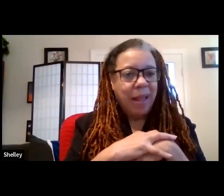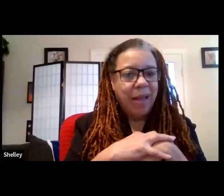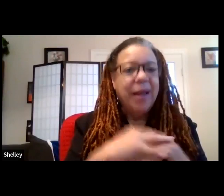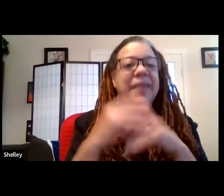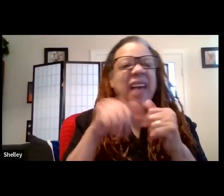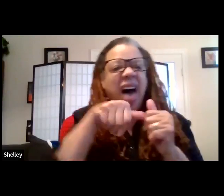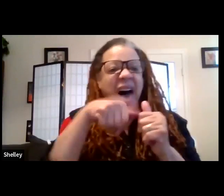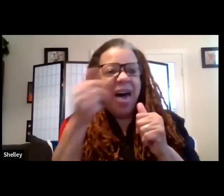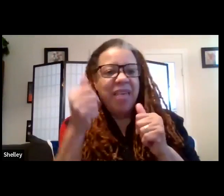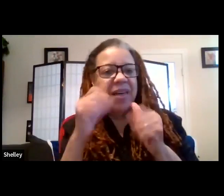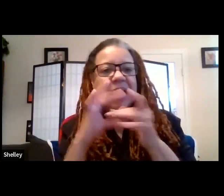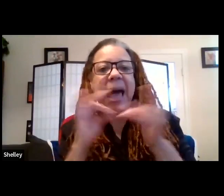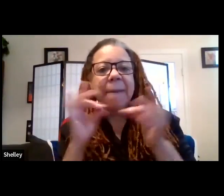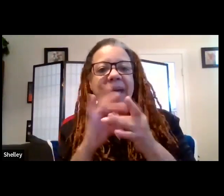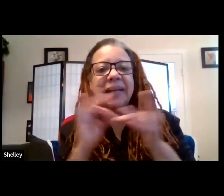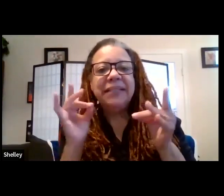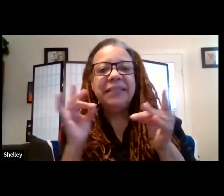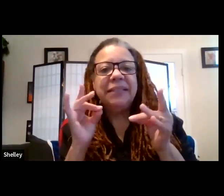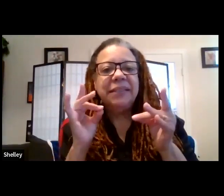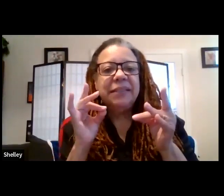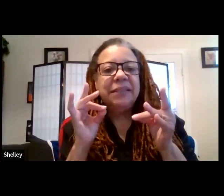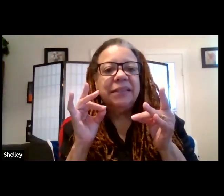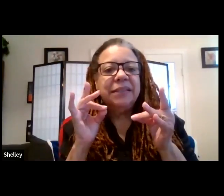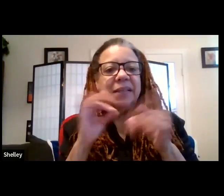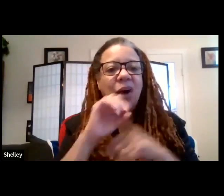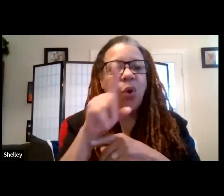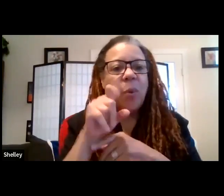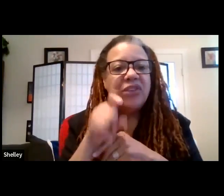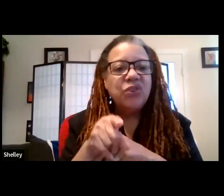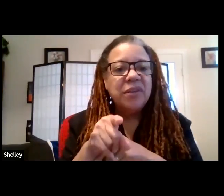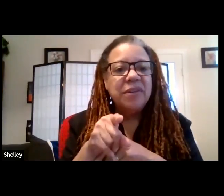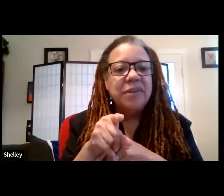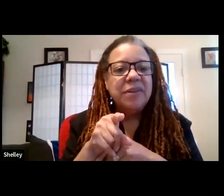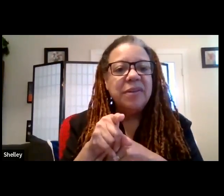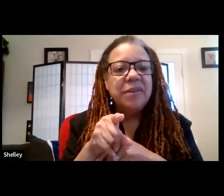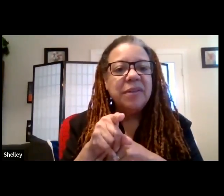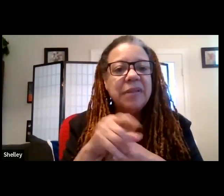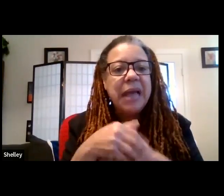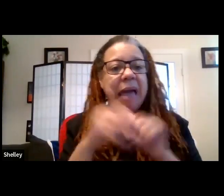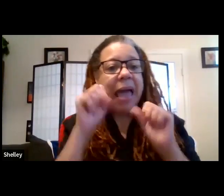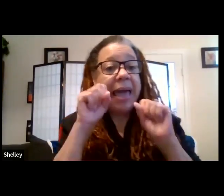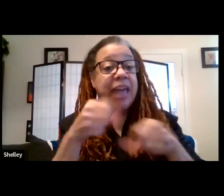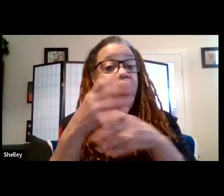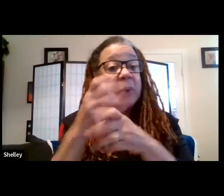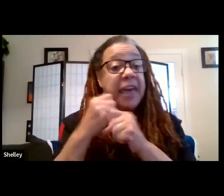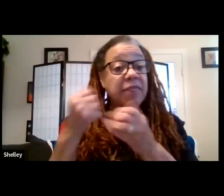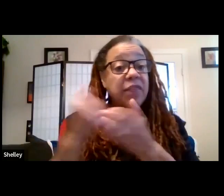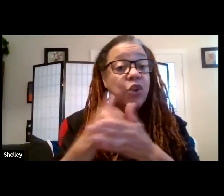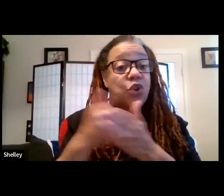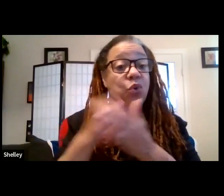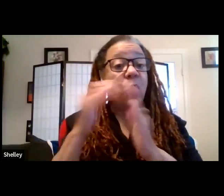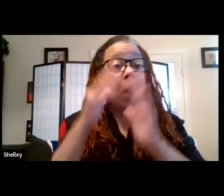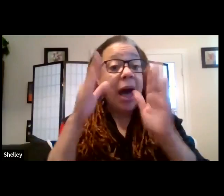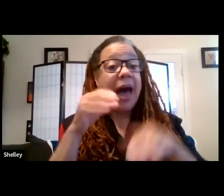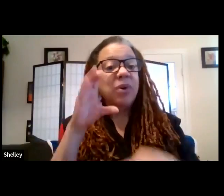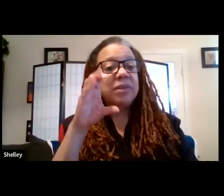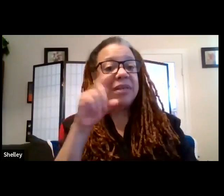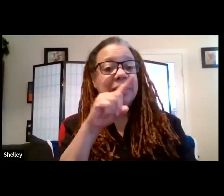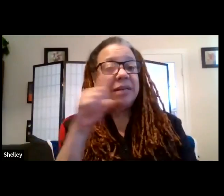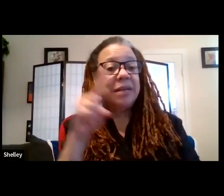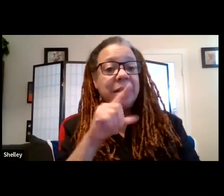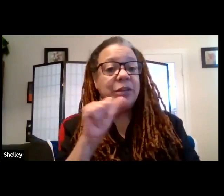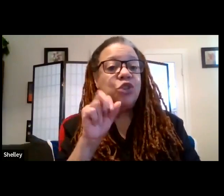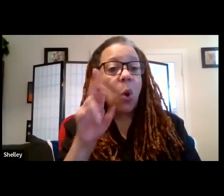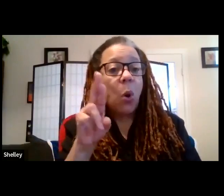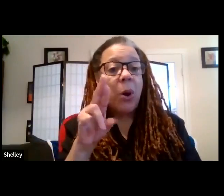comment or question in the chat was again from Nora Thurber. Can you get the new housing czar to tell families what they